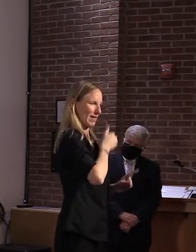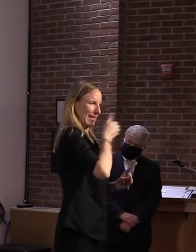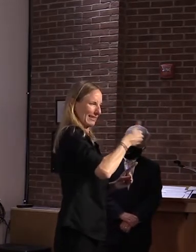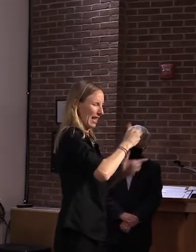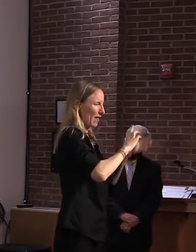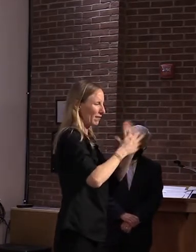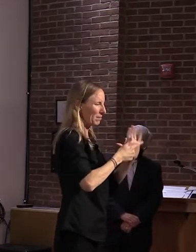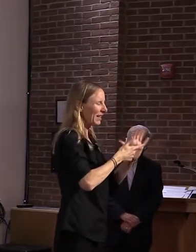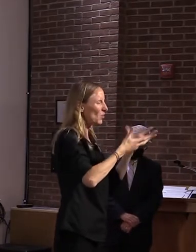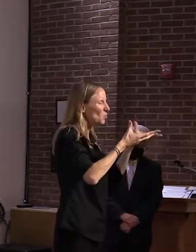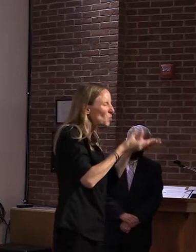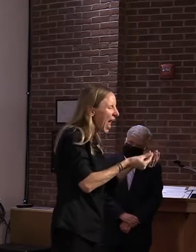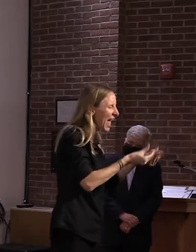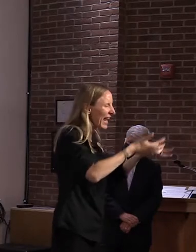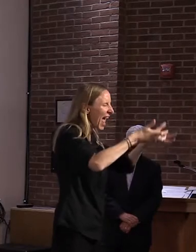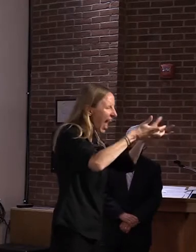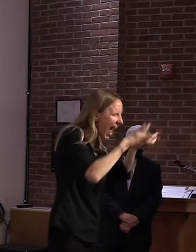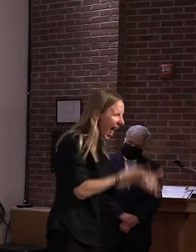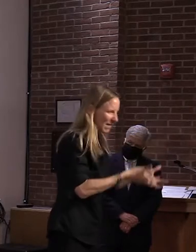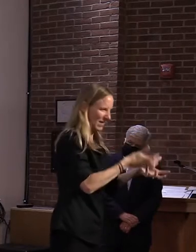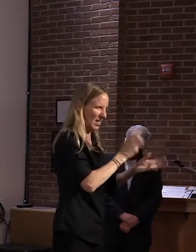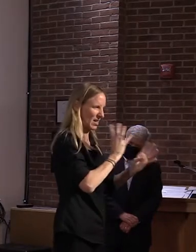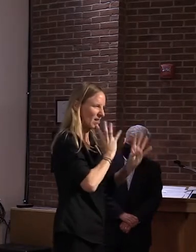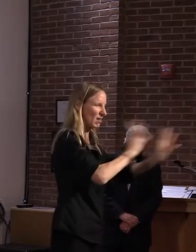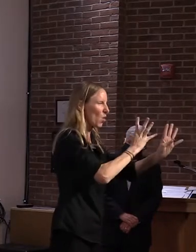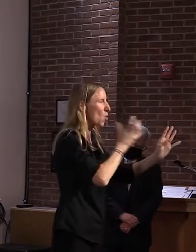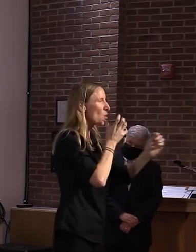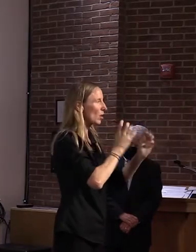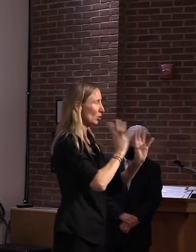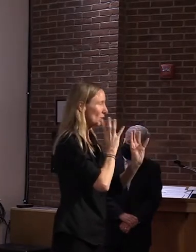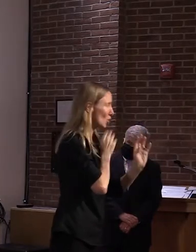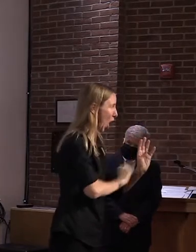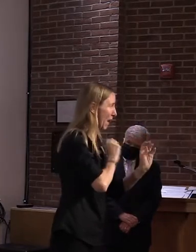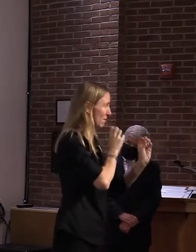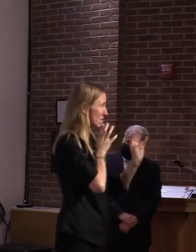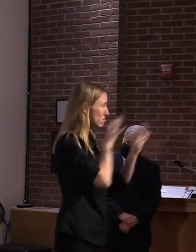weight. But the smaller, lighter